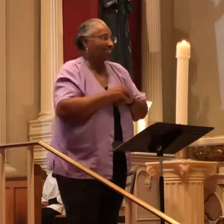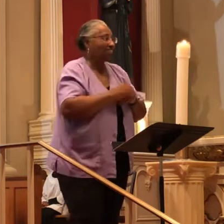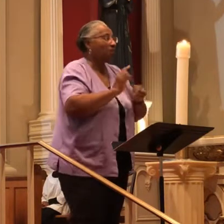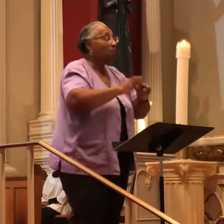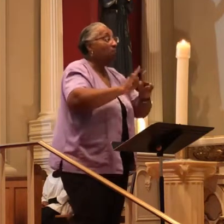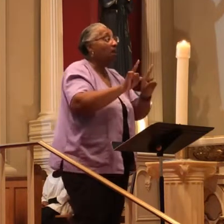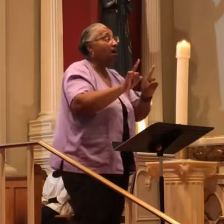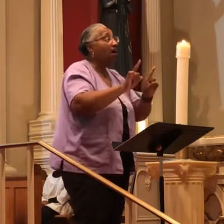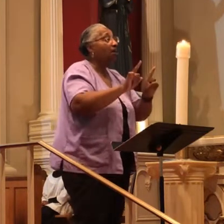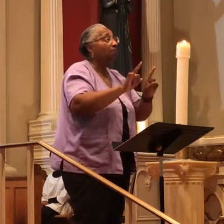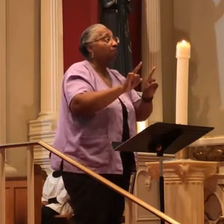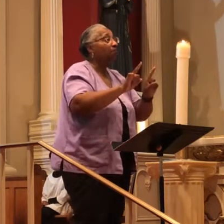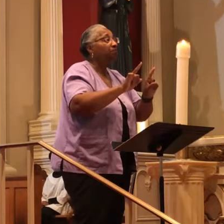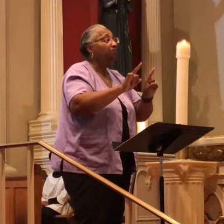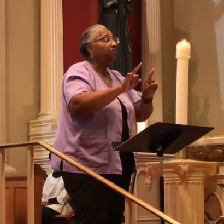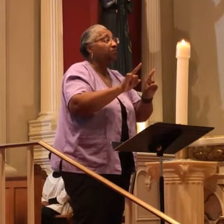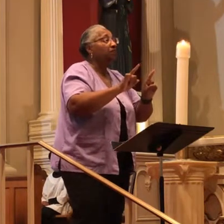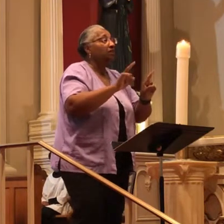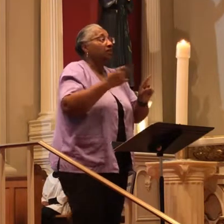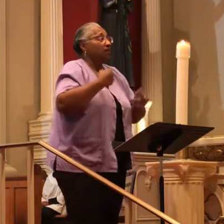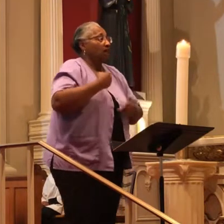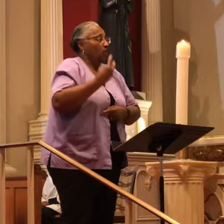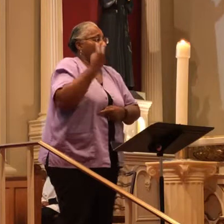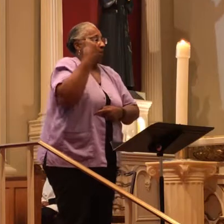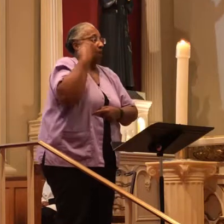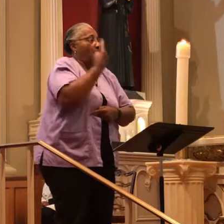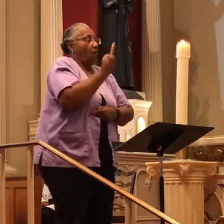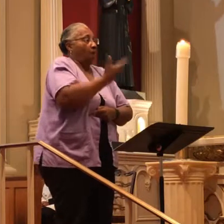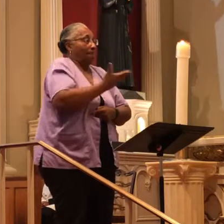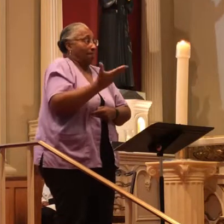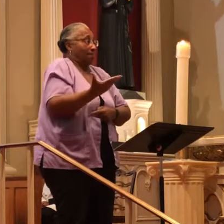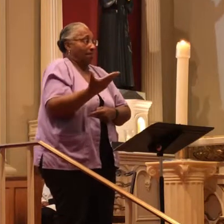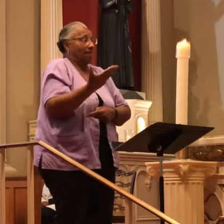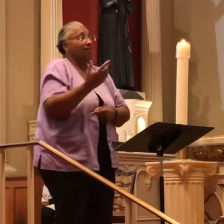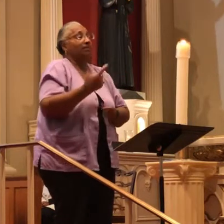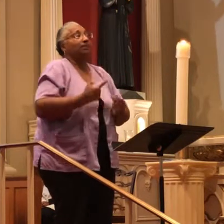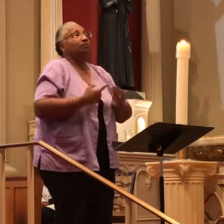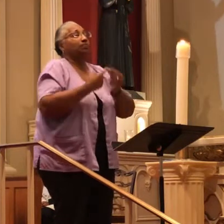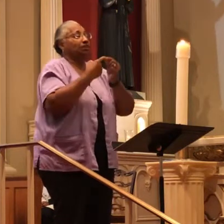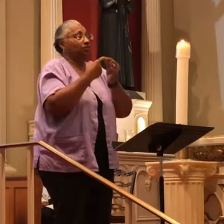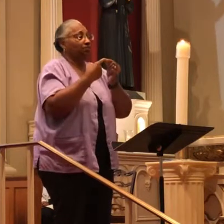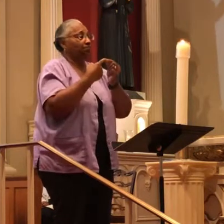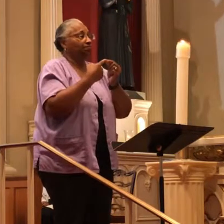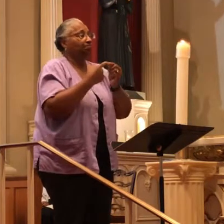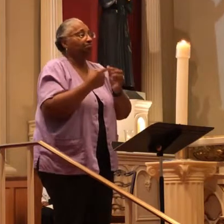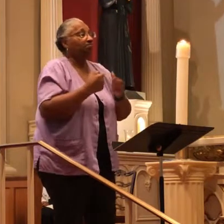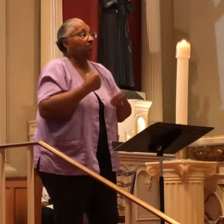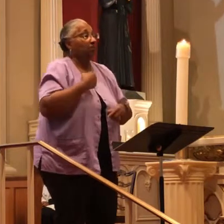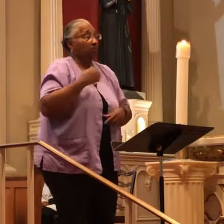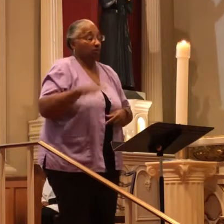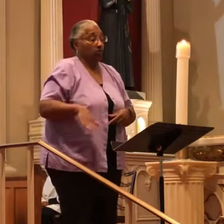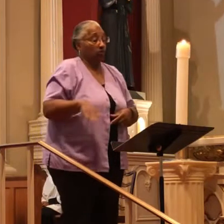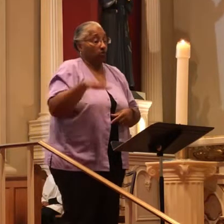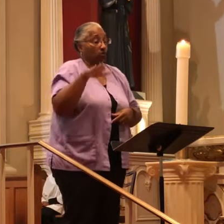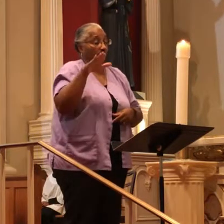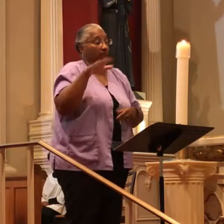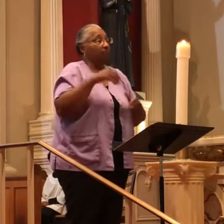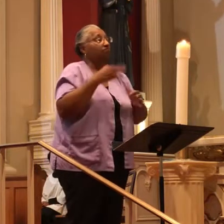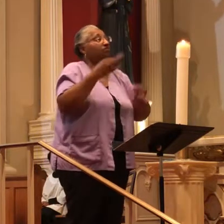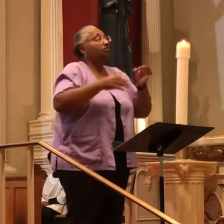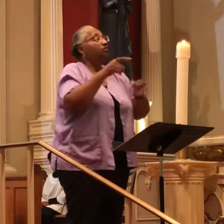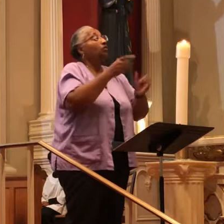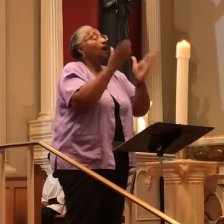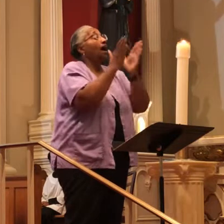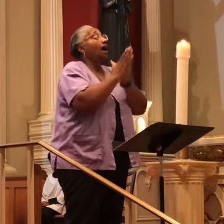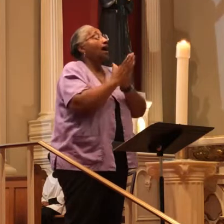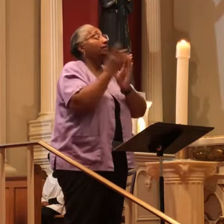really special, as I recall, being a child, is when you would ask